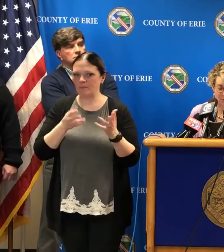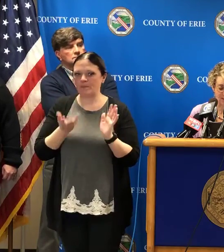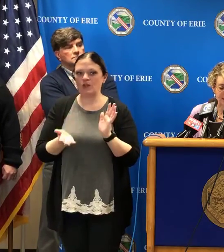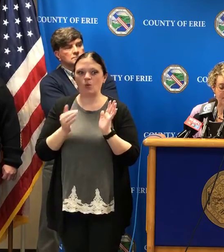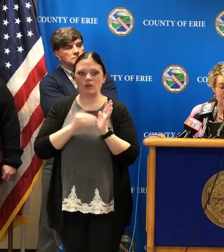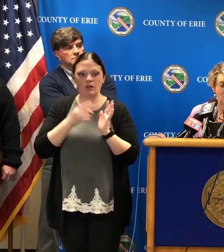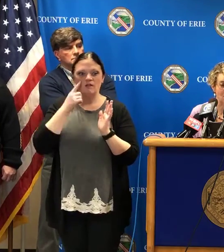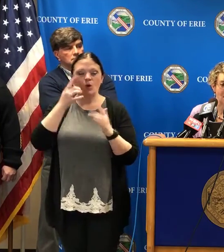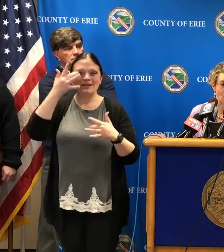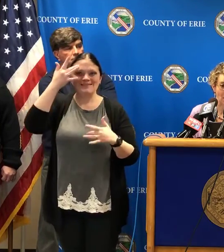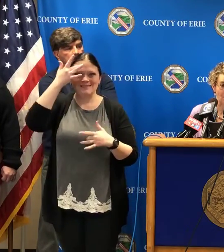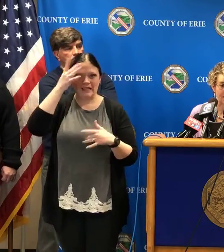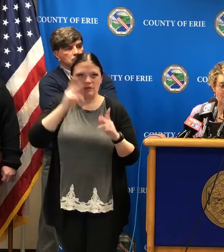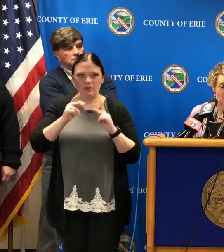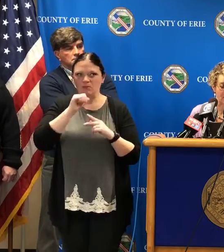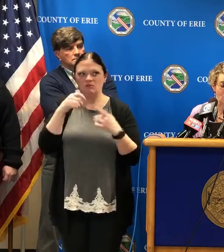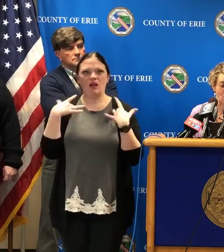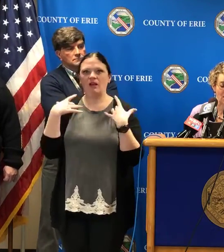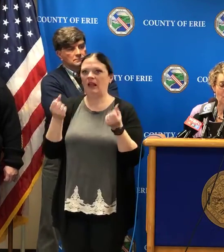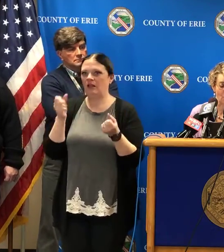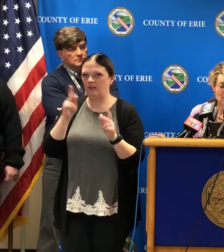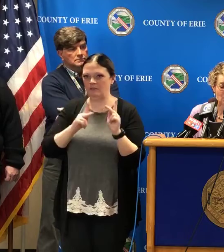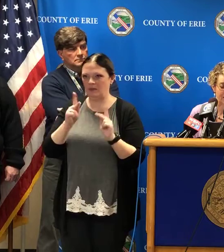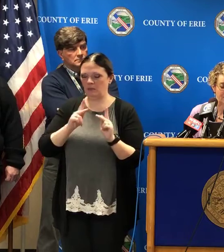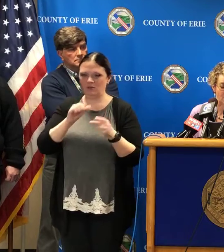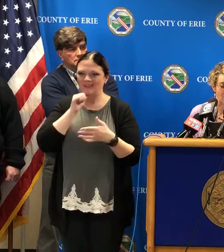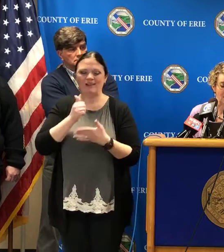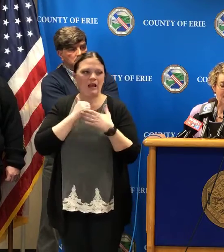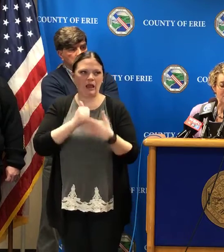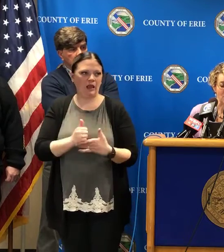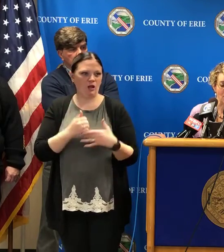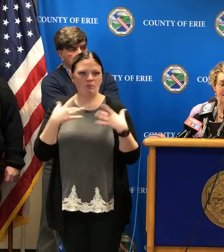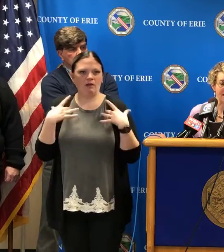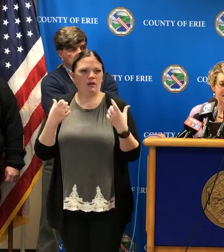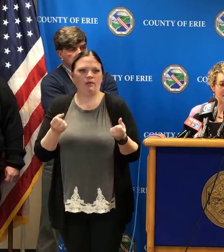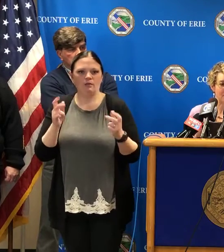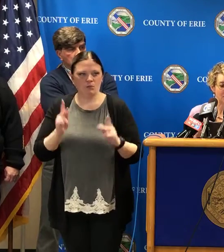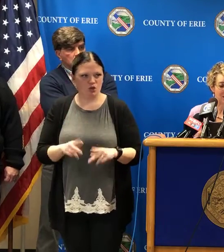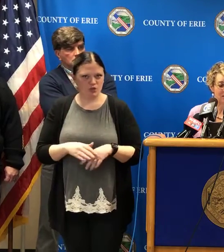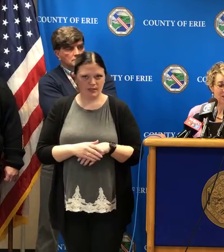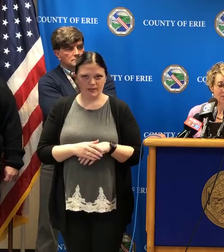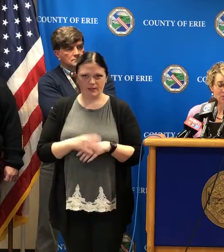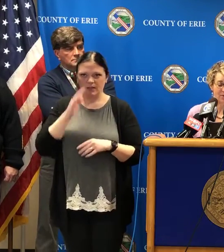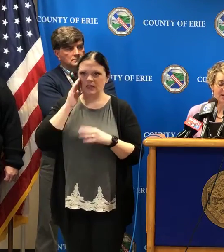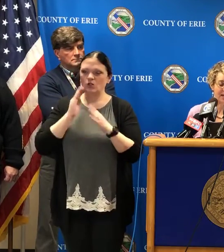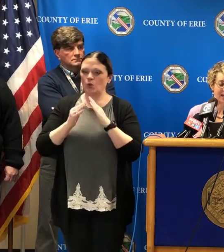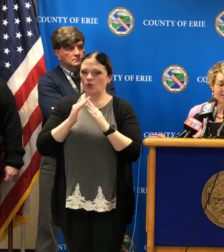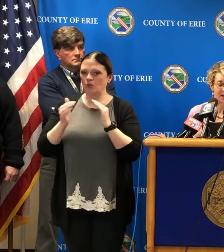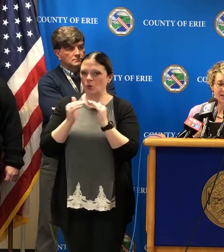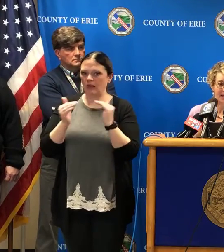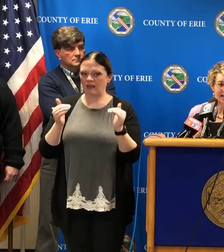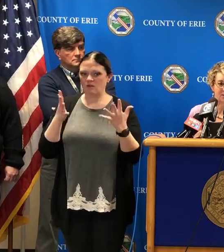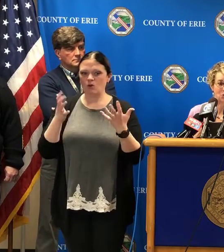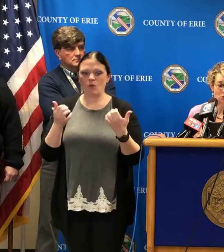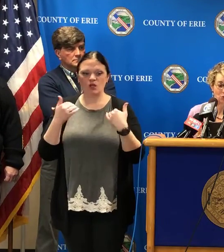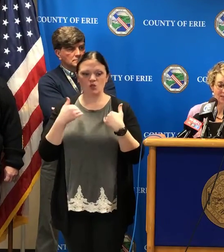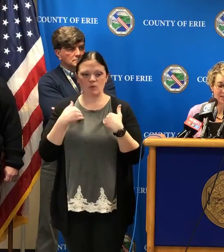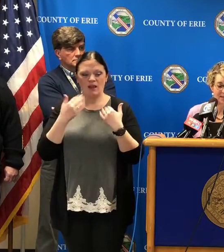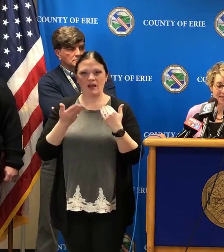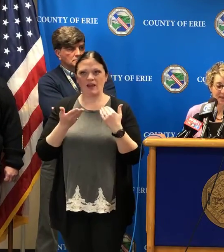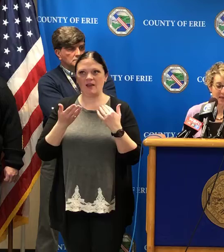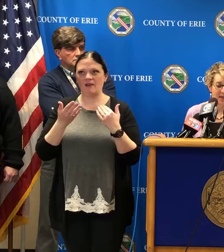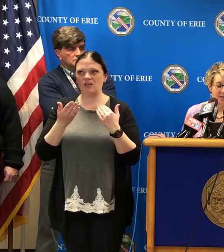this is for sick people, not well people. It won't help well people. So, and then on a community level, we want to have enhanced